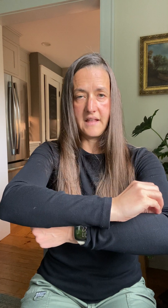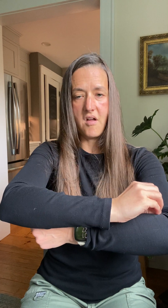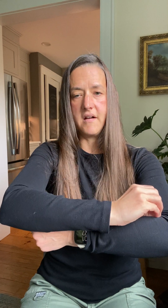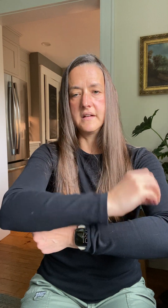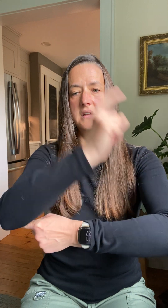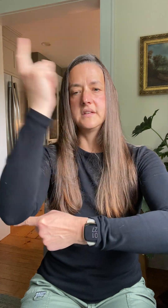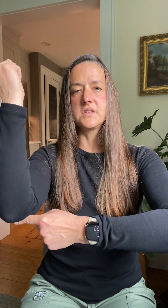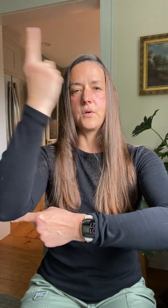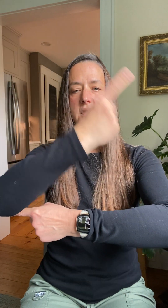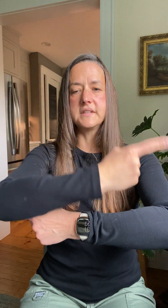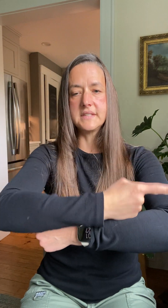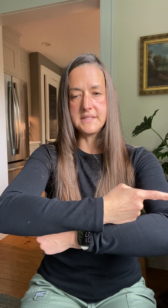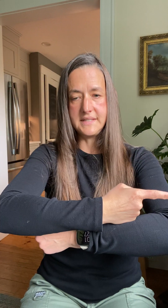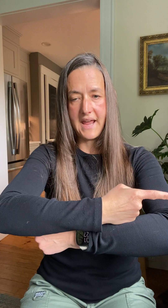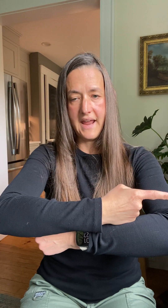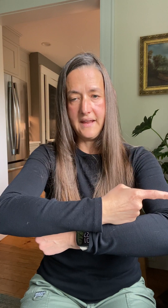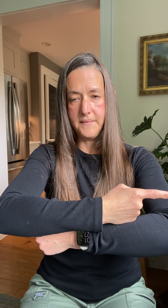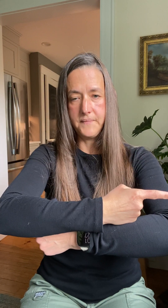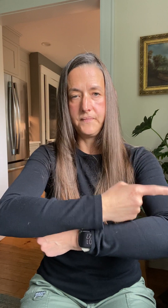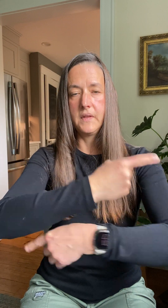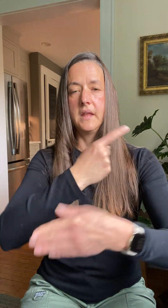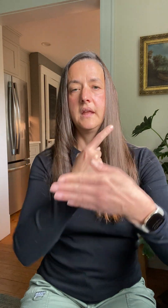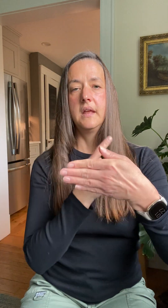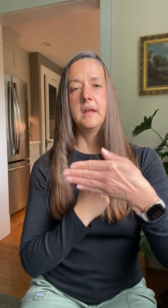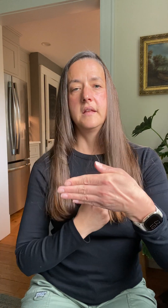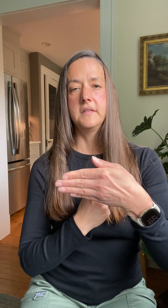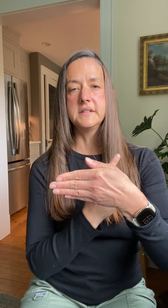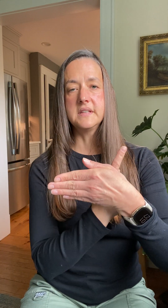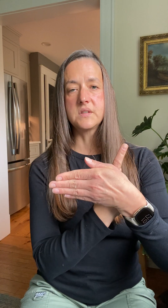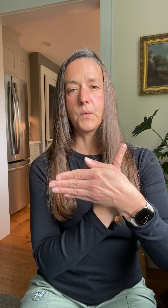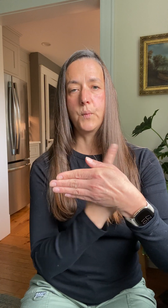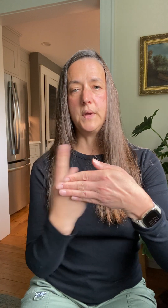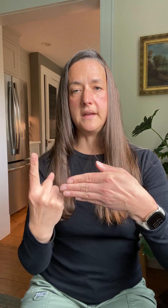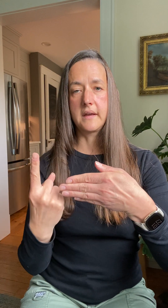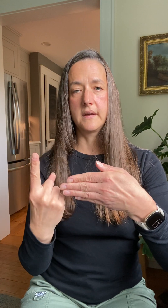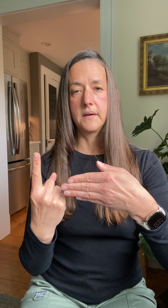long. So this is day. This is week.